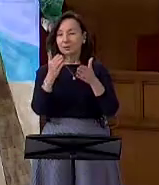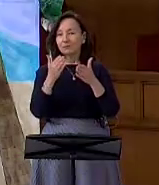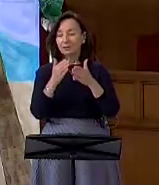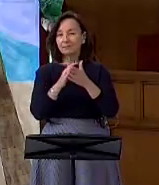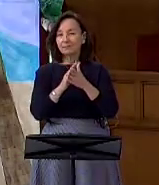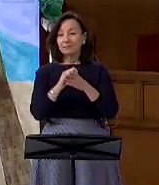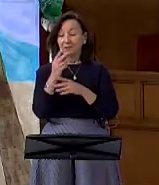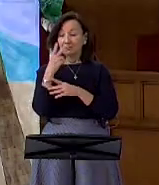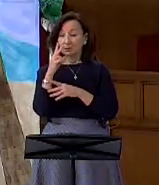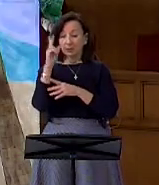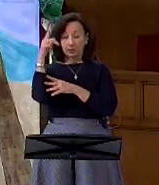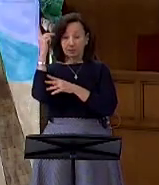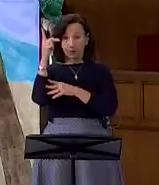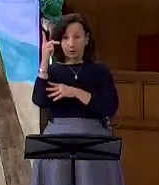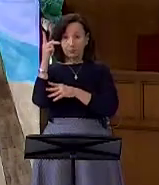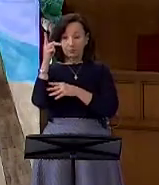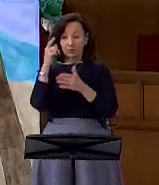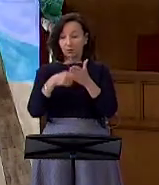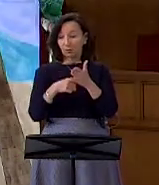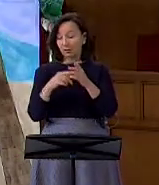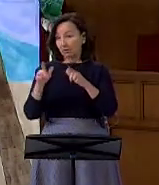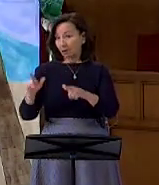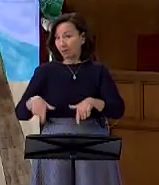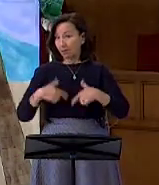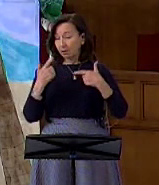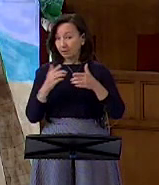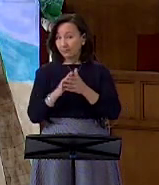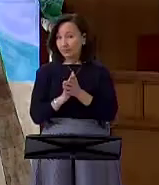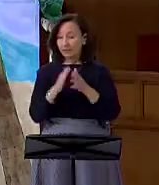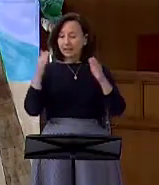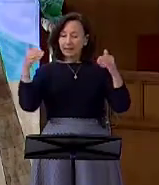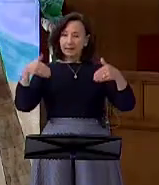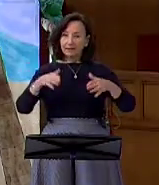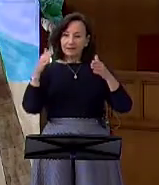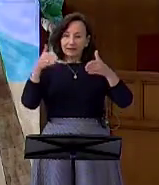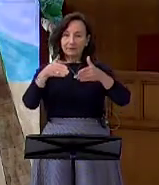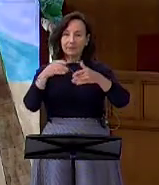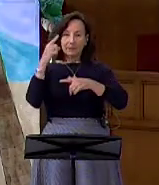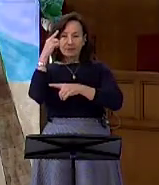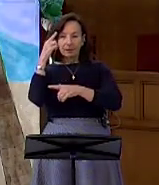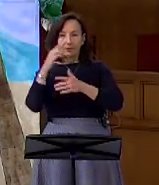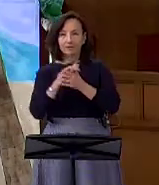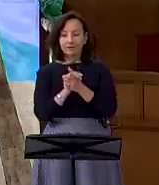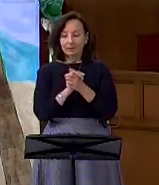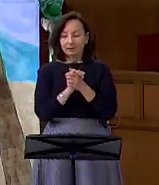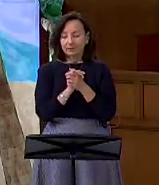Paul's reasoning for which walk to take. Let me leave you with these thoughts.